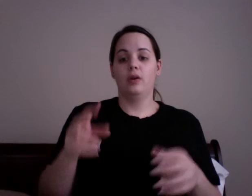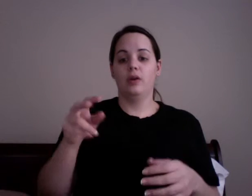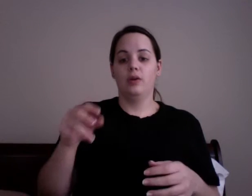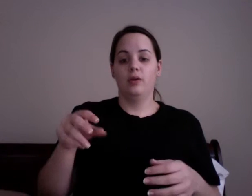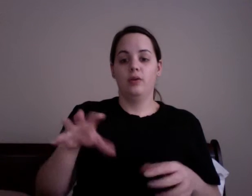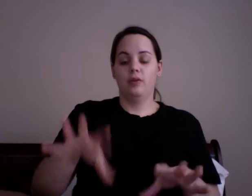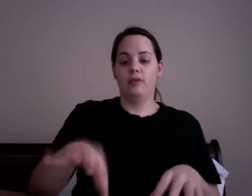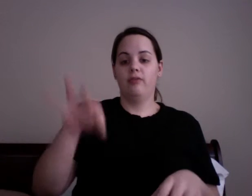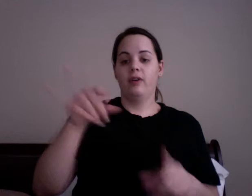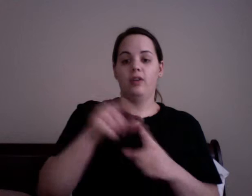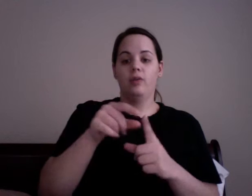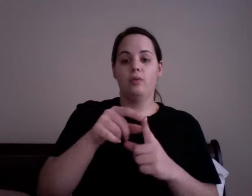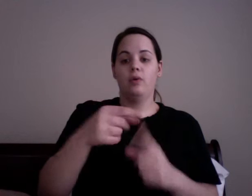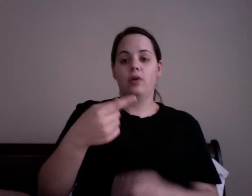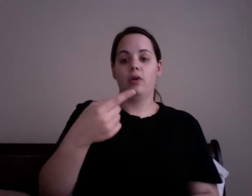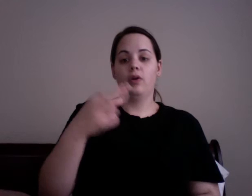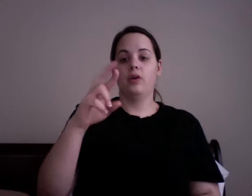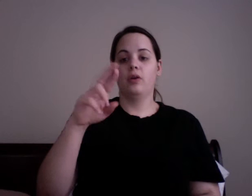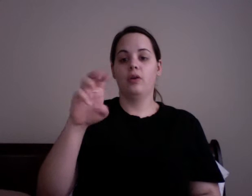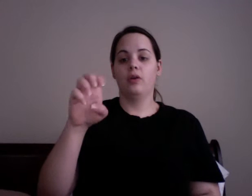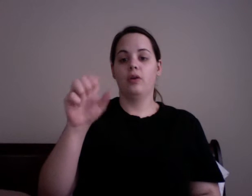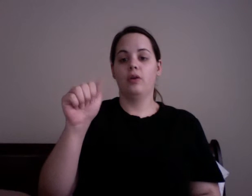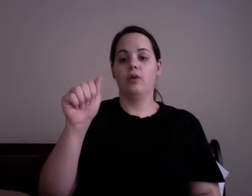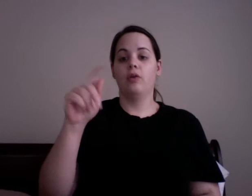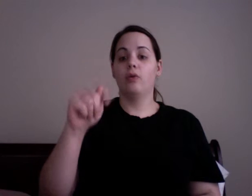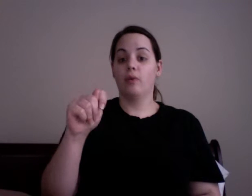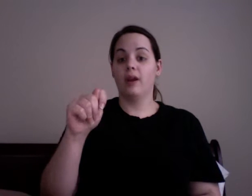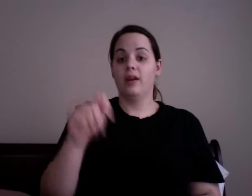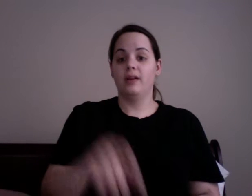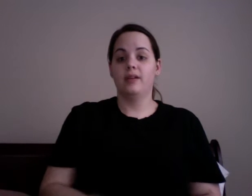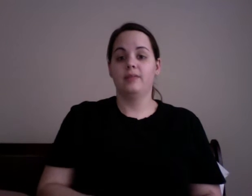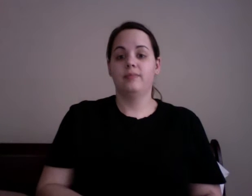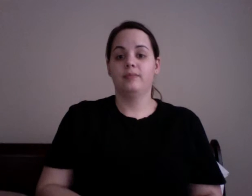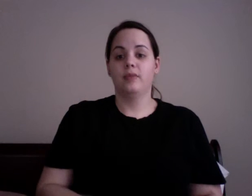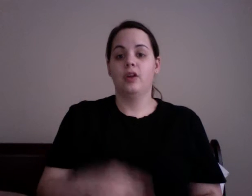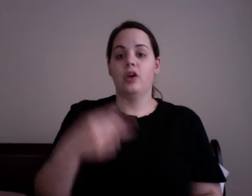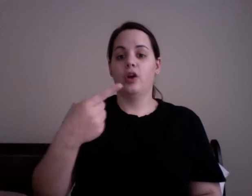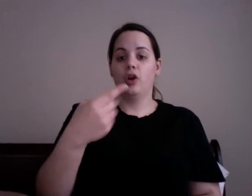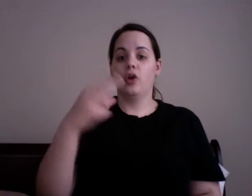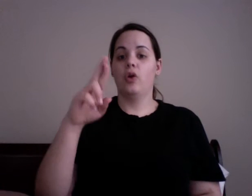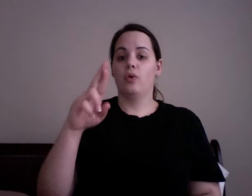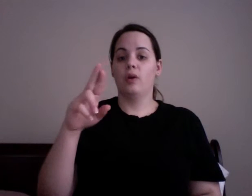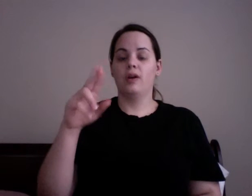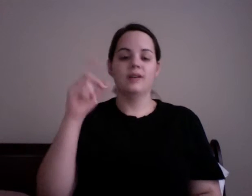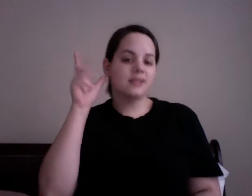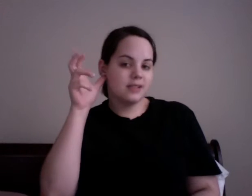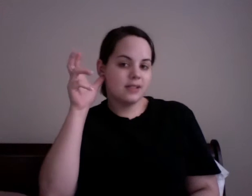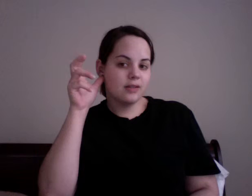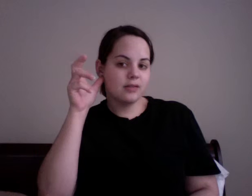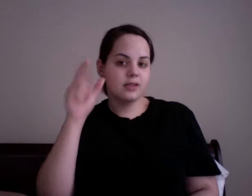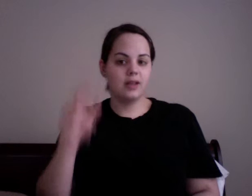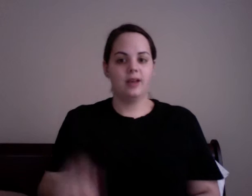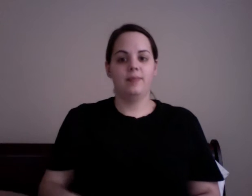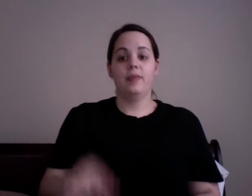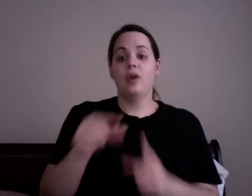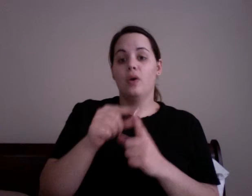the word great in the text on page 6. See it? It starts with gr. That word is different than the word